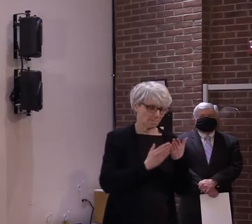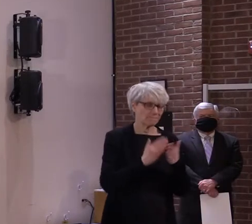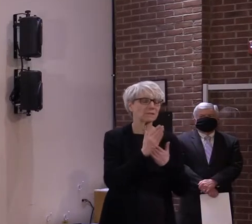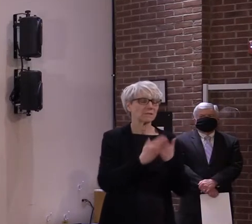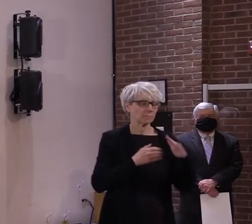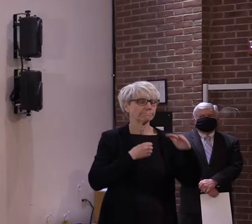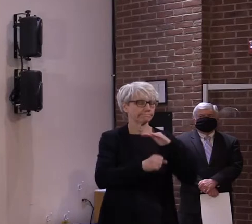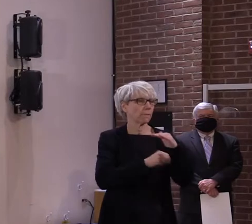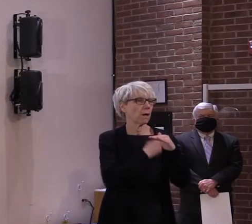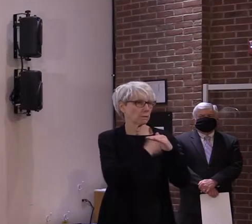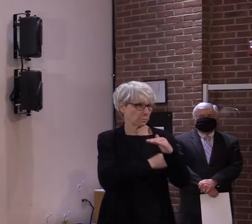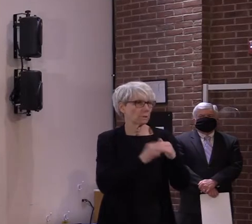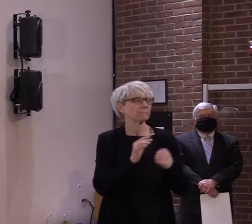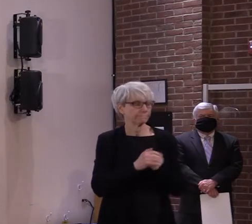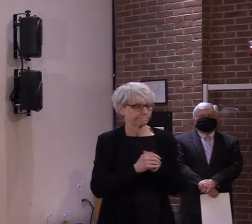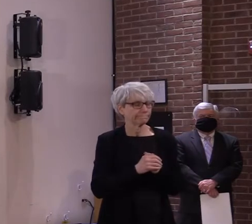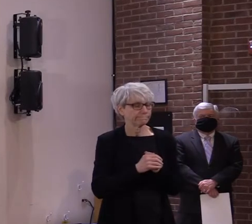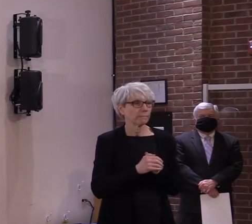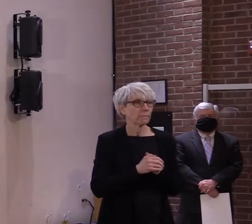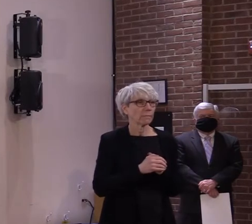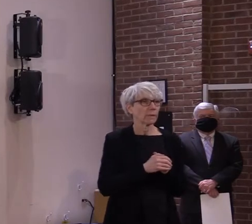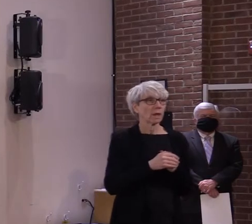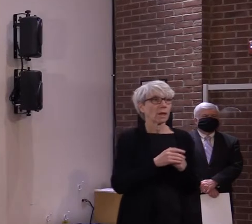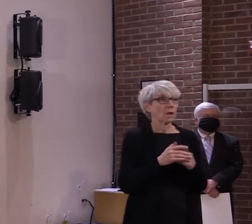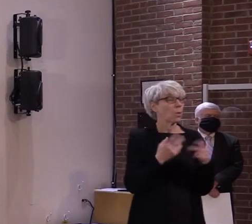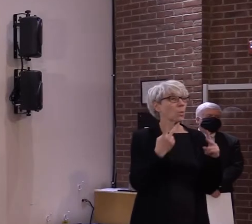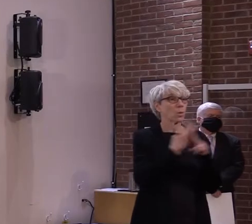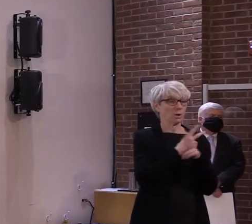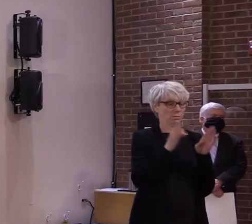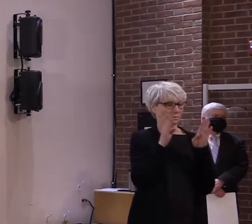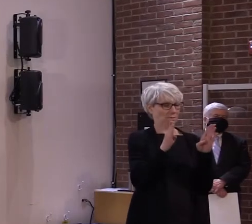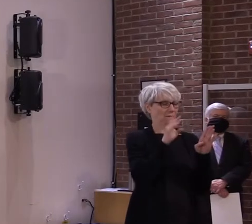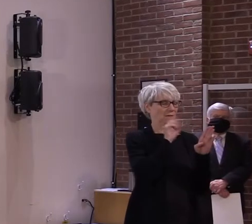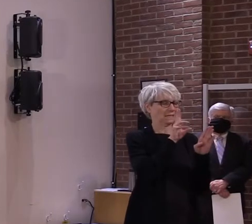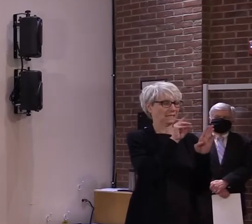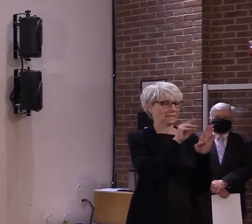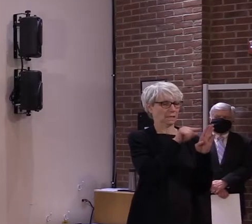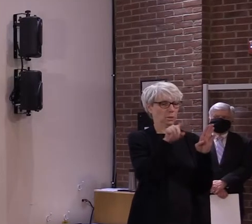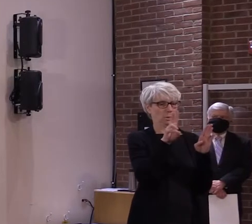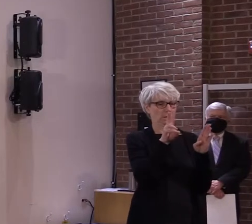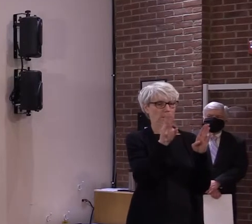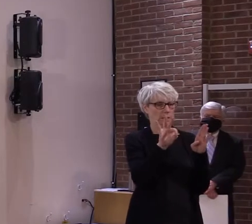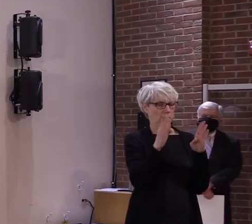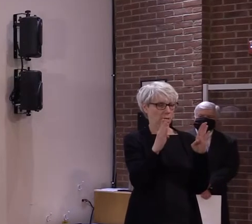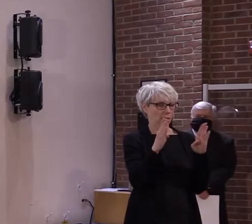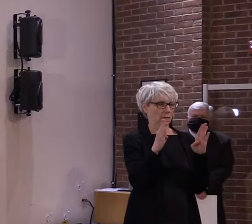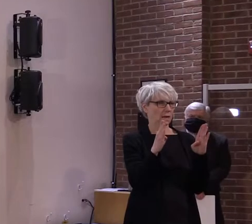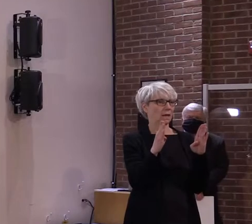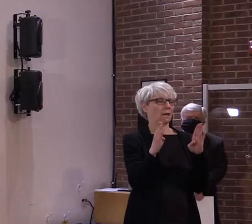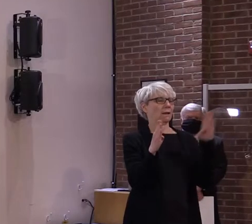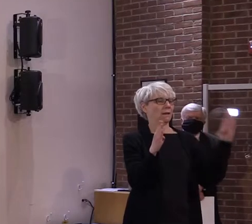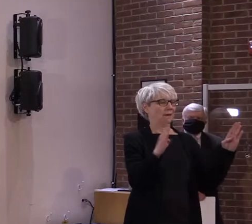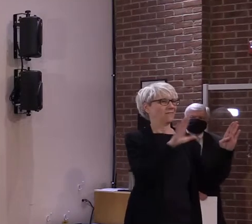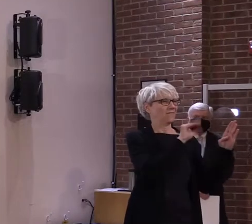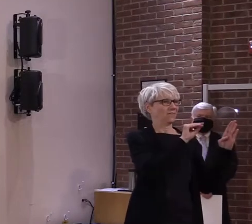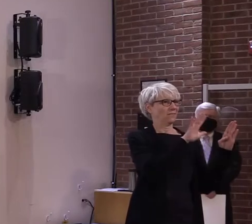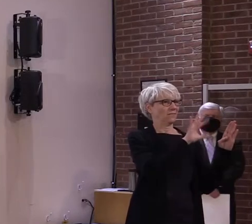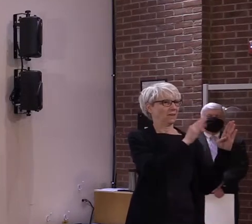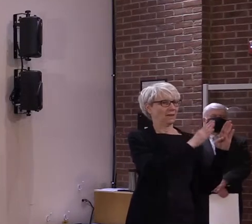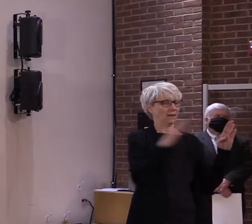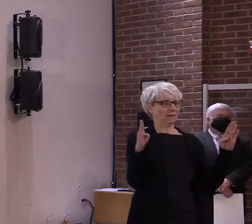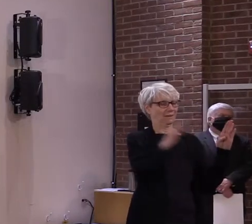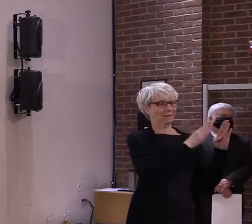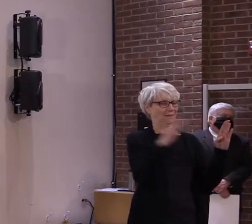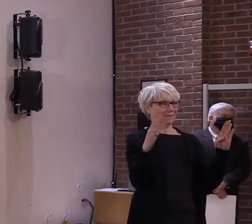to hospitalization at the greatest degree are those 60 to 69 and 50 to 59. And then those basically in their 40s, 30s,